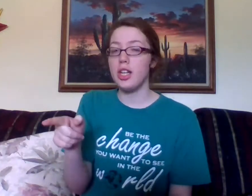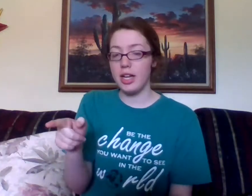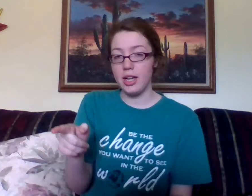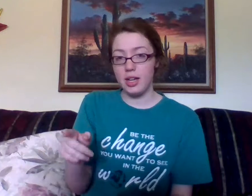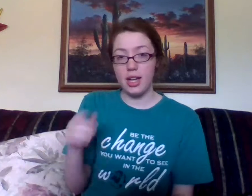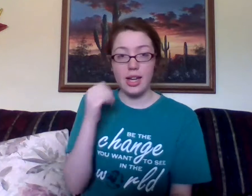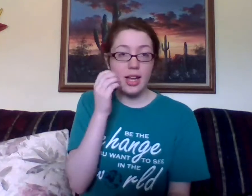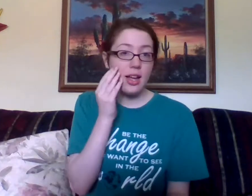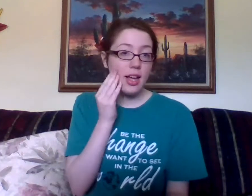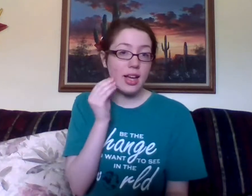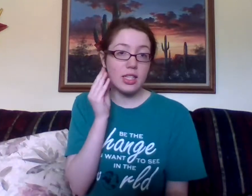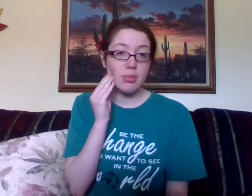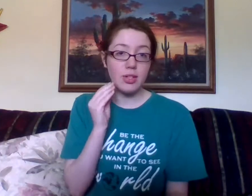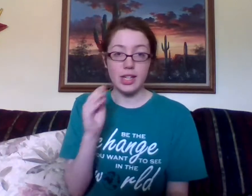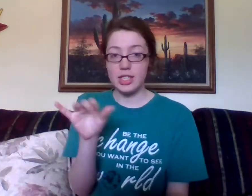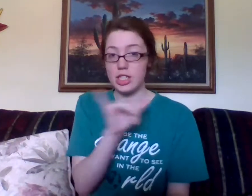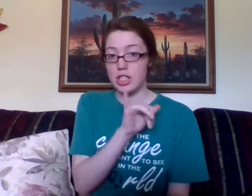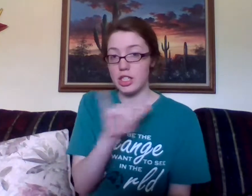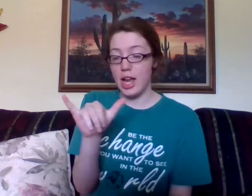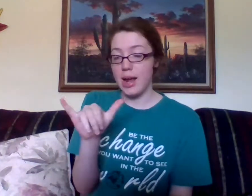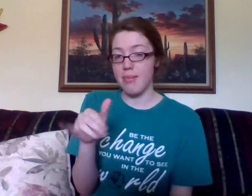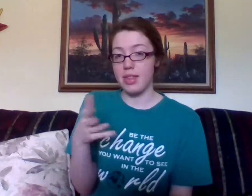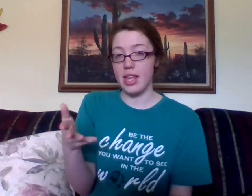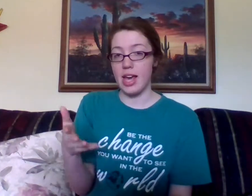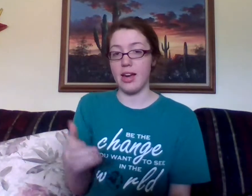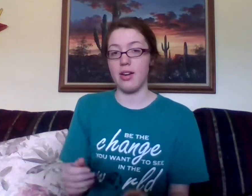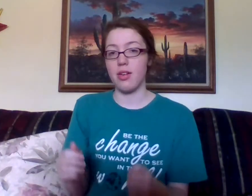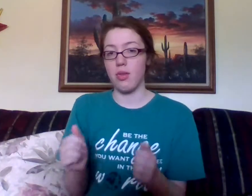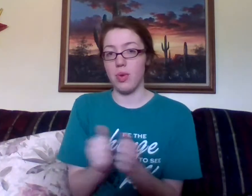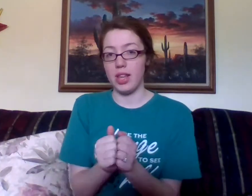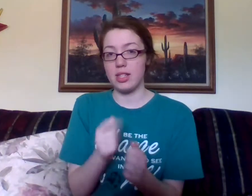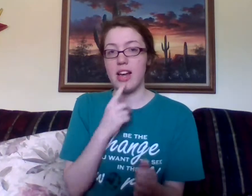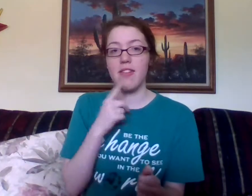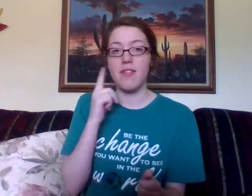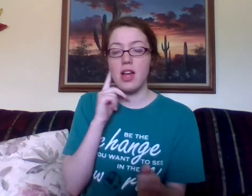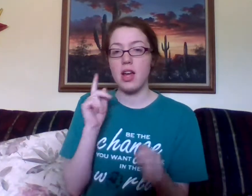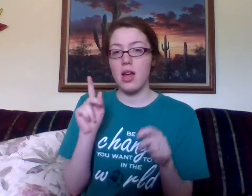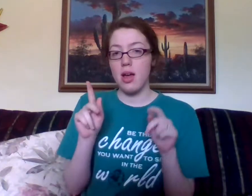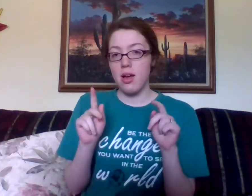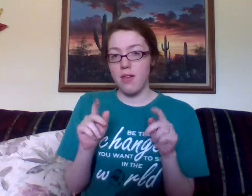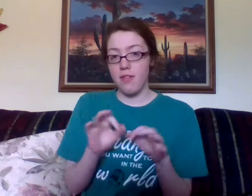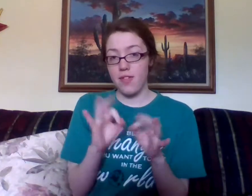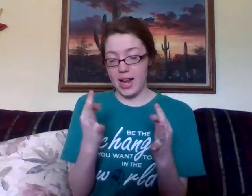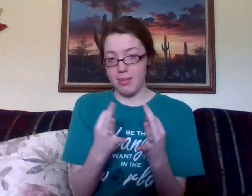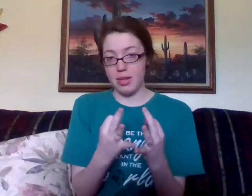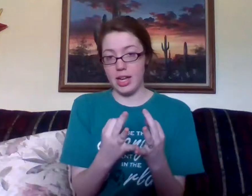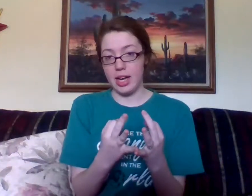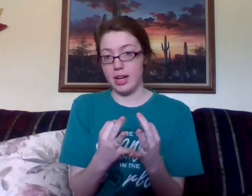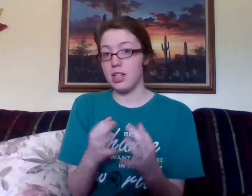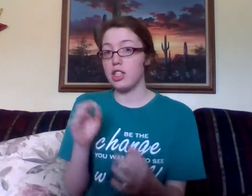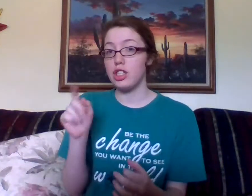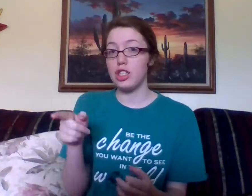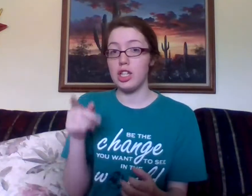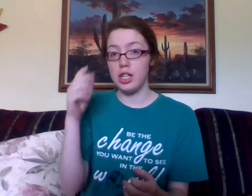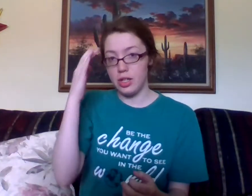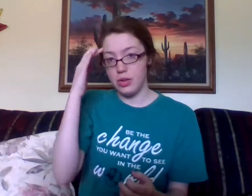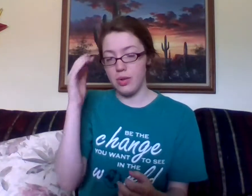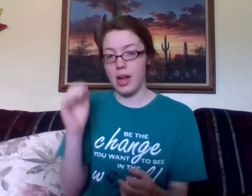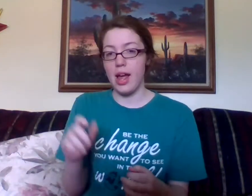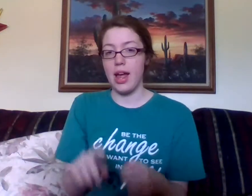she experienced the same thing with deaf family she knew